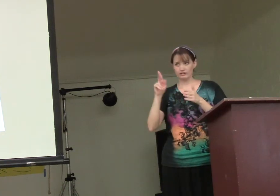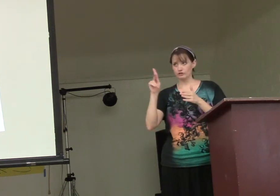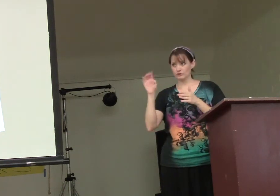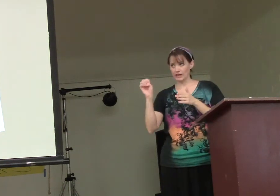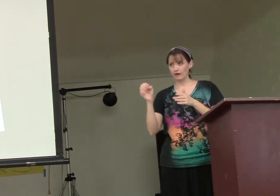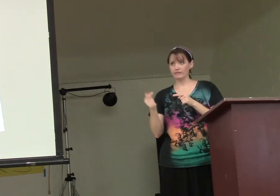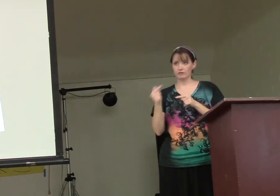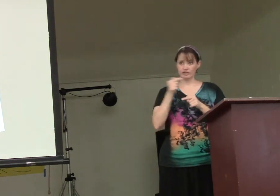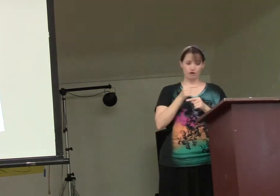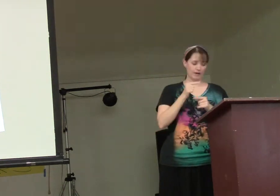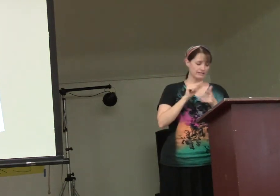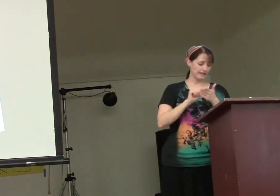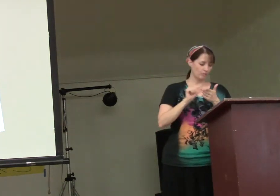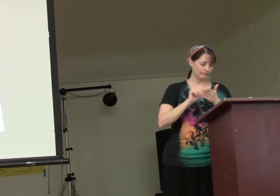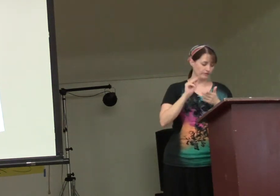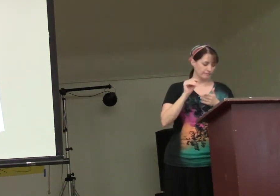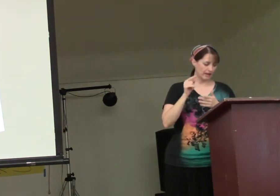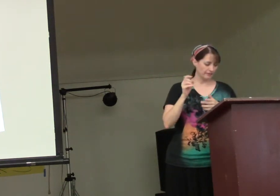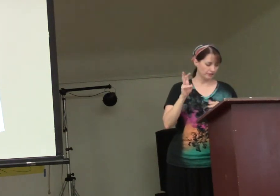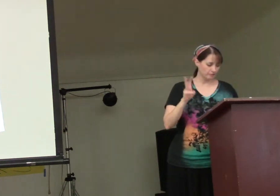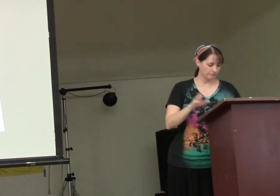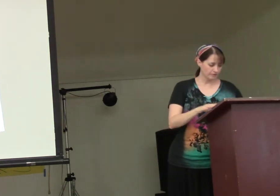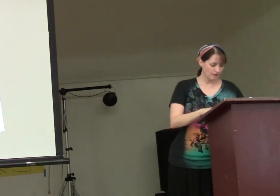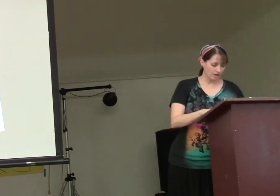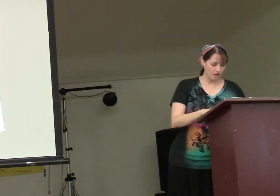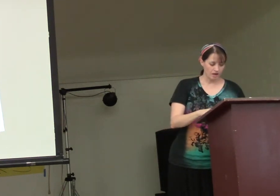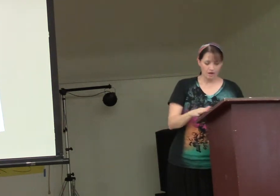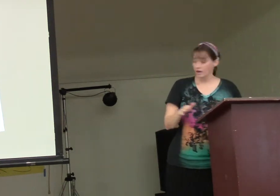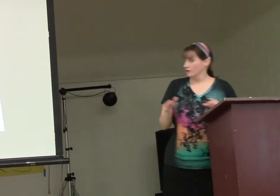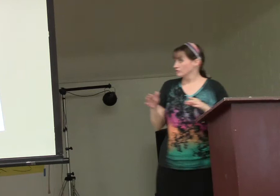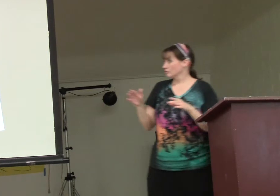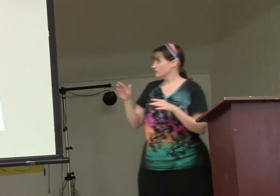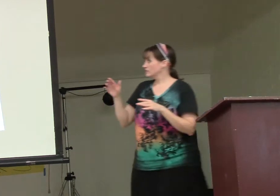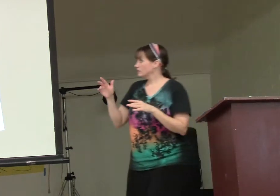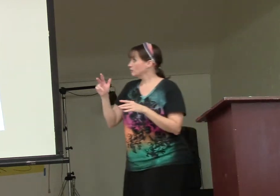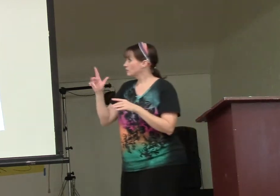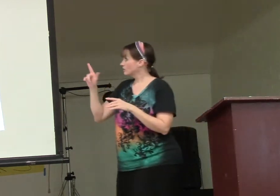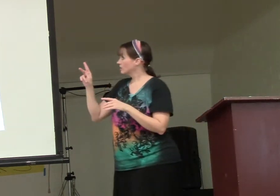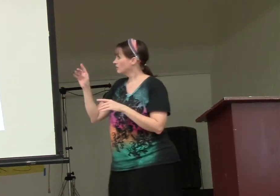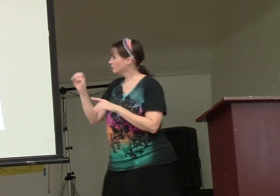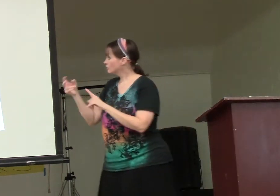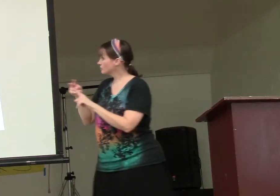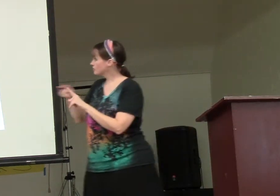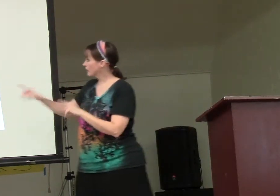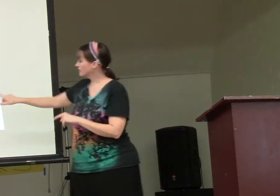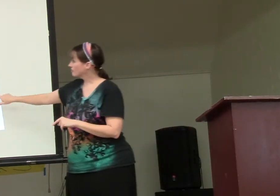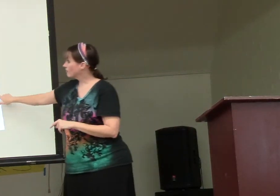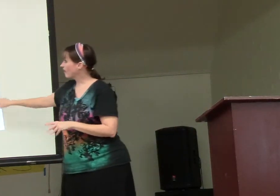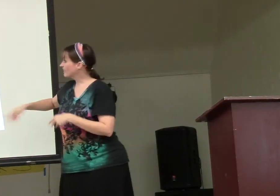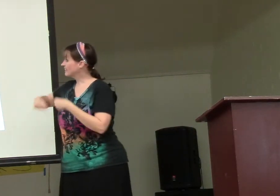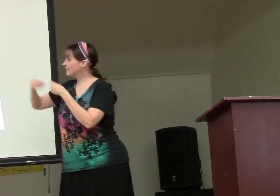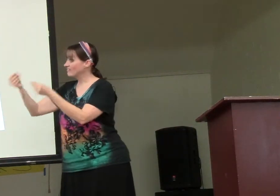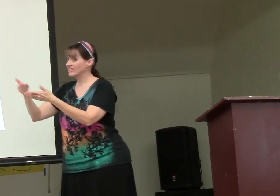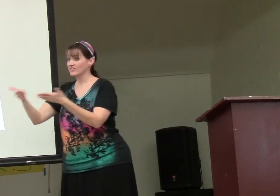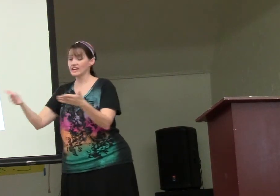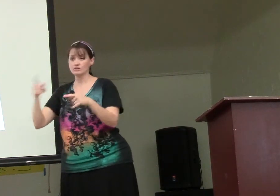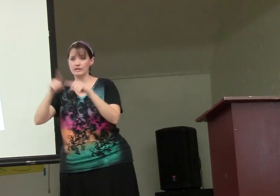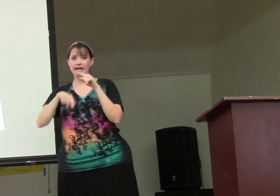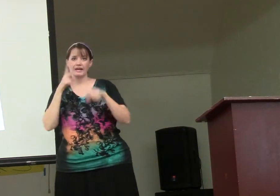Luke now, and then we're going to go back to that one verse in Matthew. So we're going to see Luke's perspective about giving things we can't